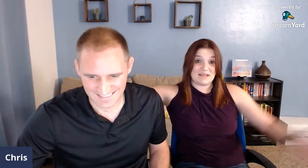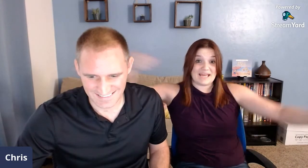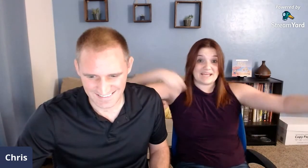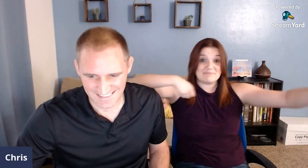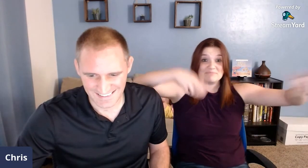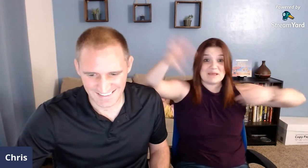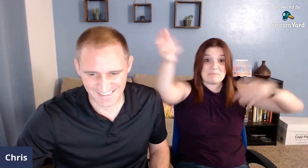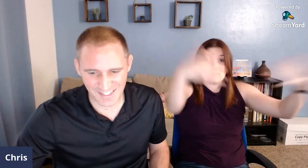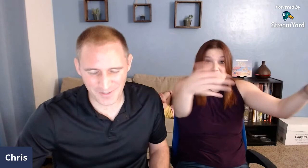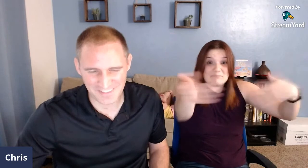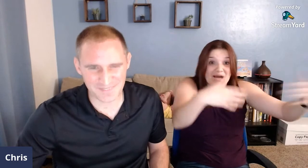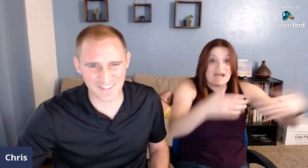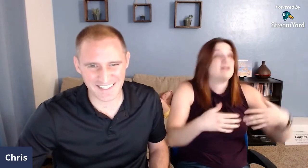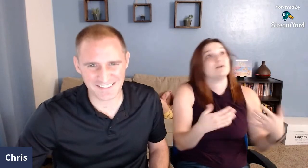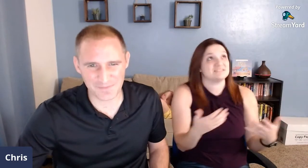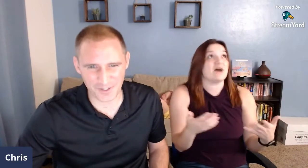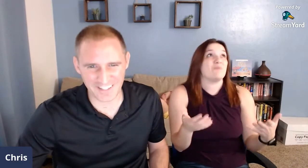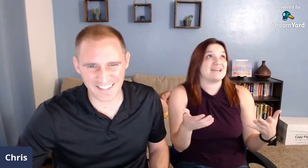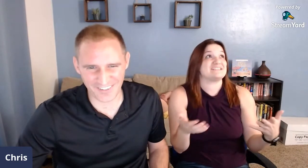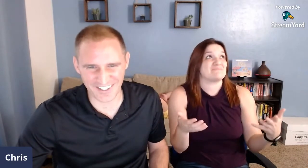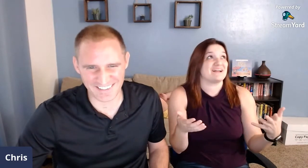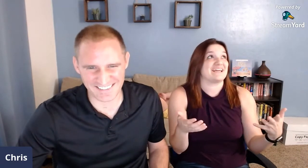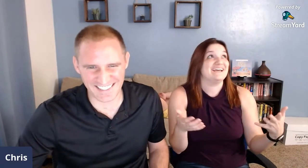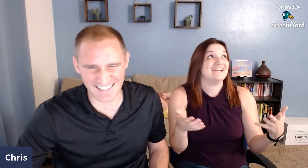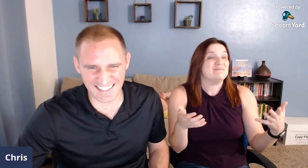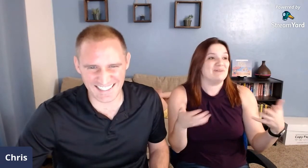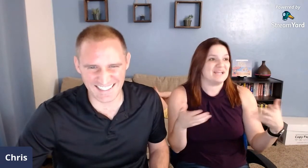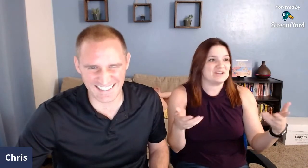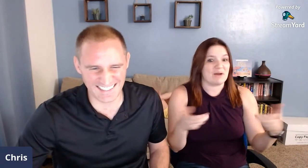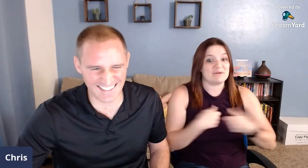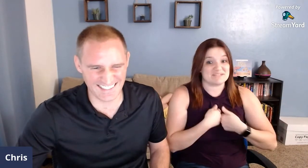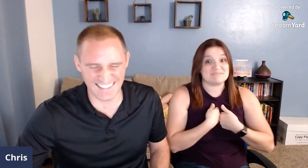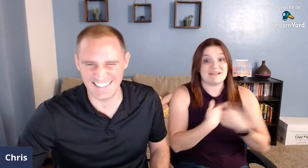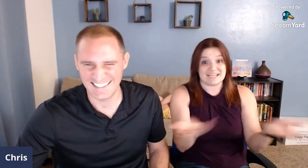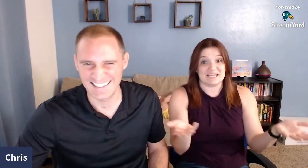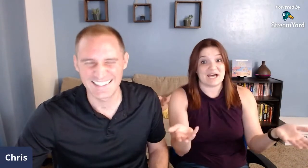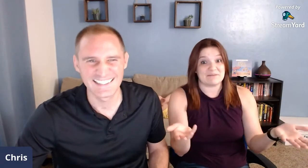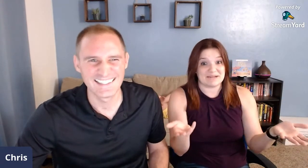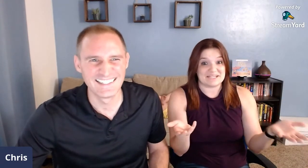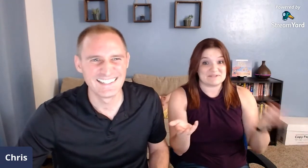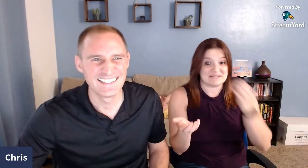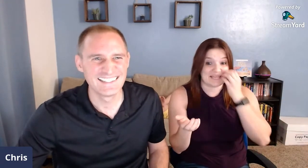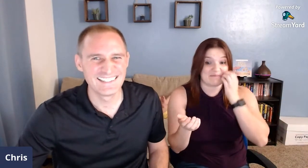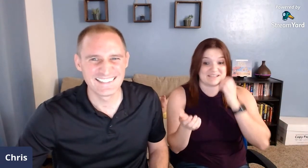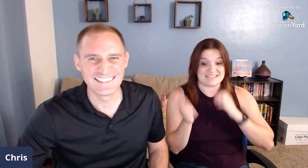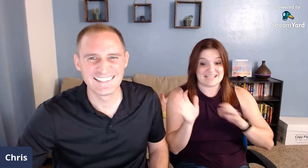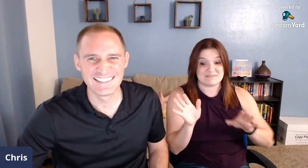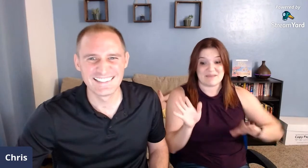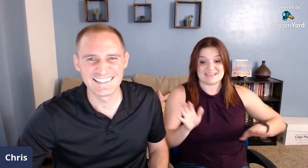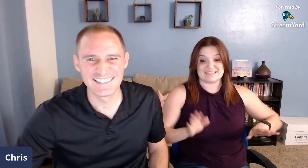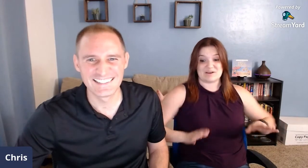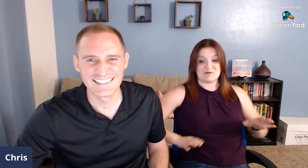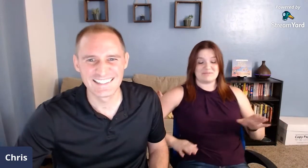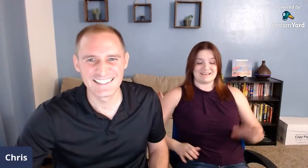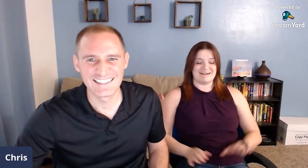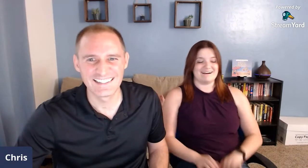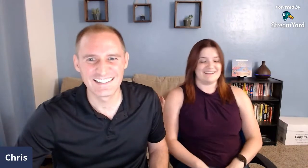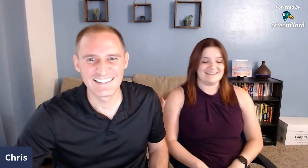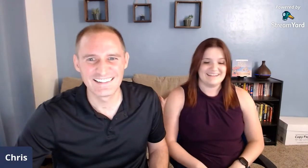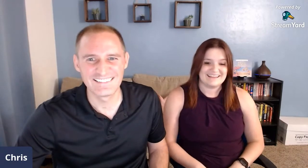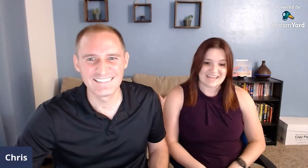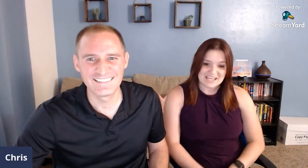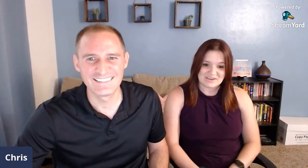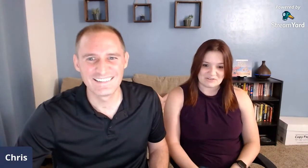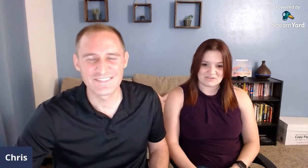going to be like, it's not wasting money, it's supporting deaf artists. Money, but, you know, I'm going to be spending a lot of money doing that because that's amazing. Oh, my